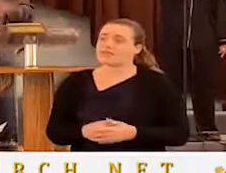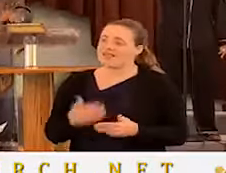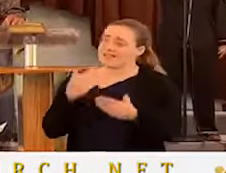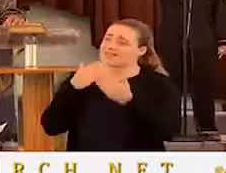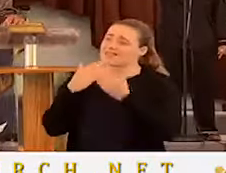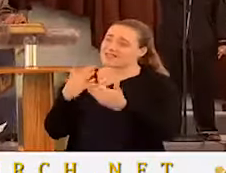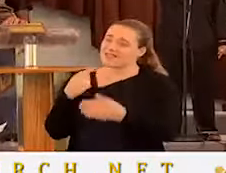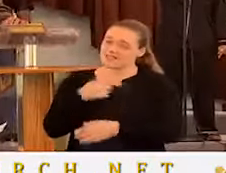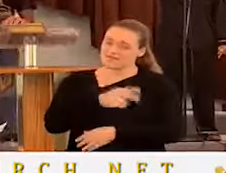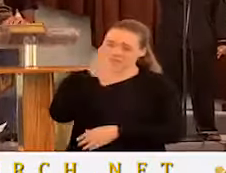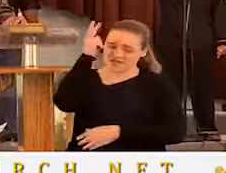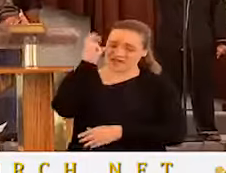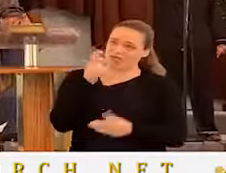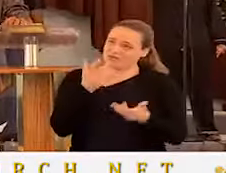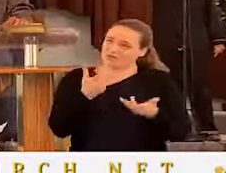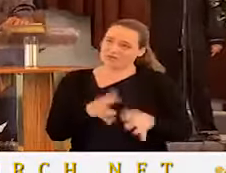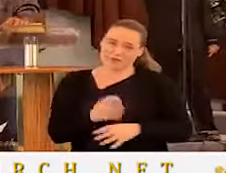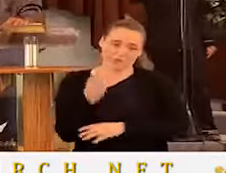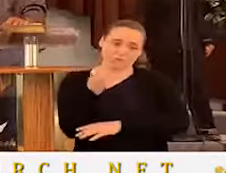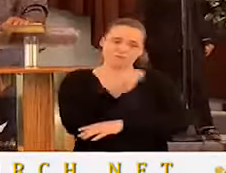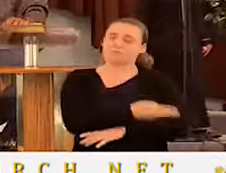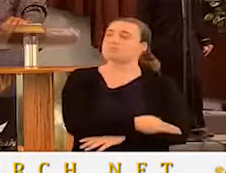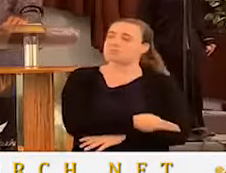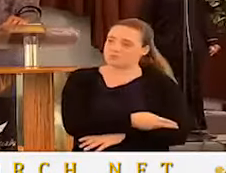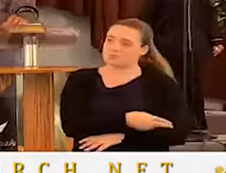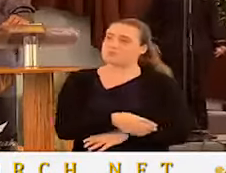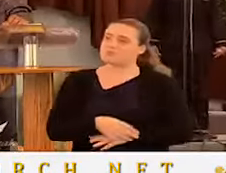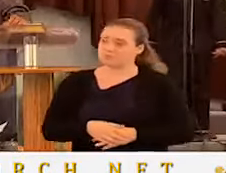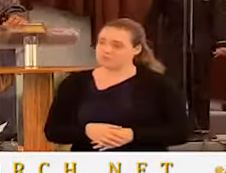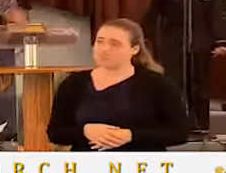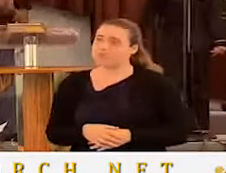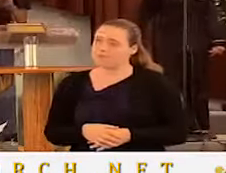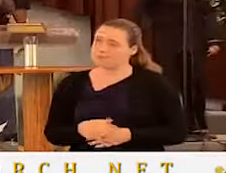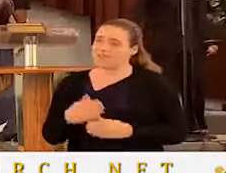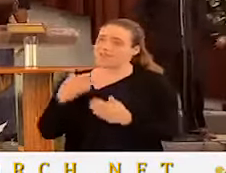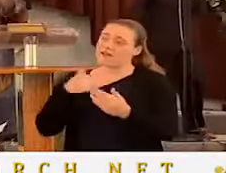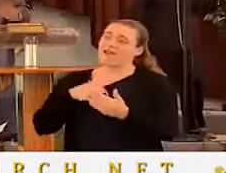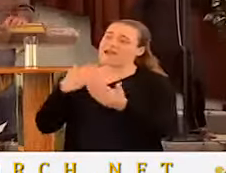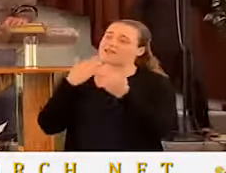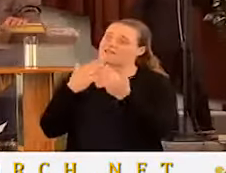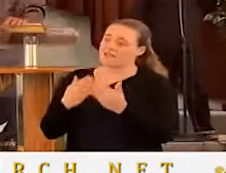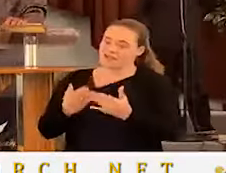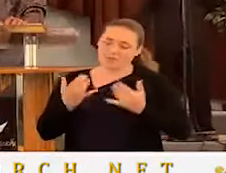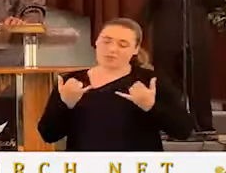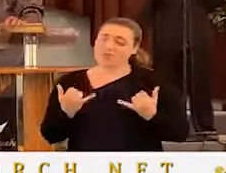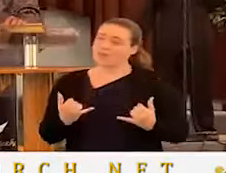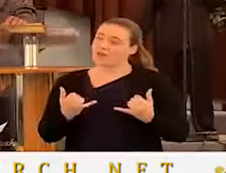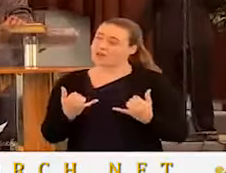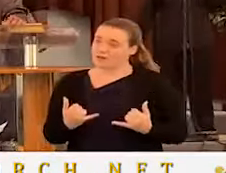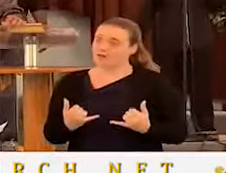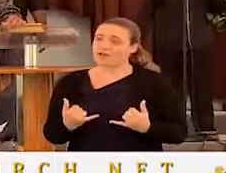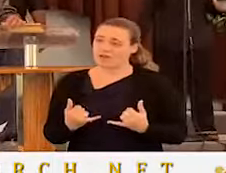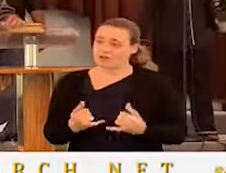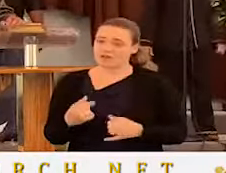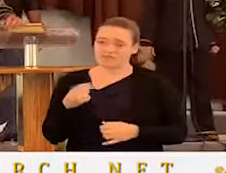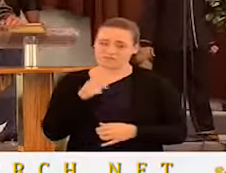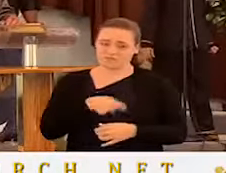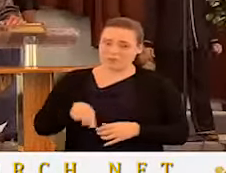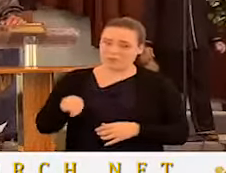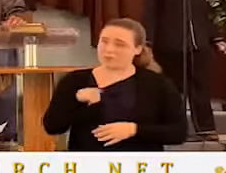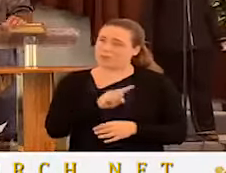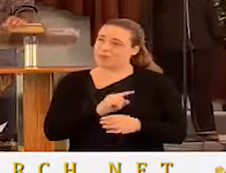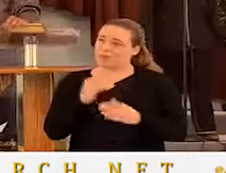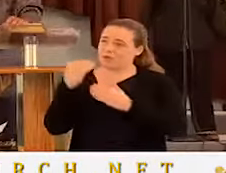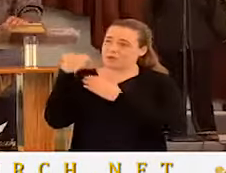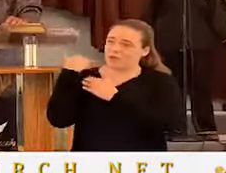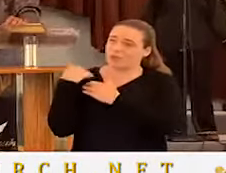is defeated. He is under our feet. Father, I thank you that even right now, yokes are being destroyed, burdens